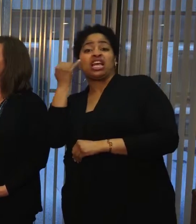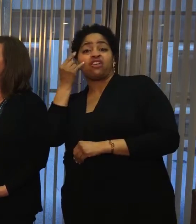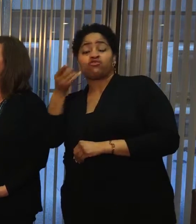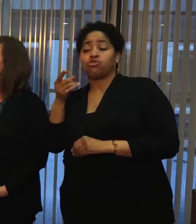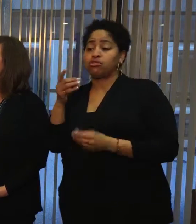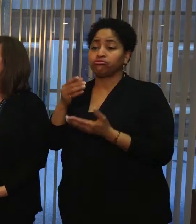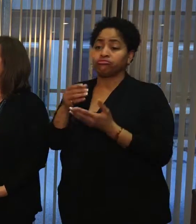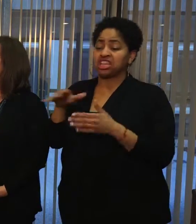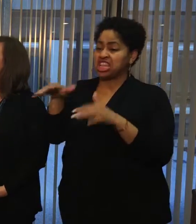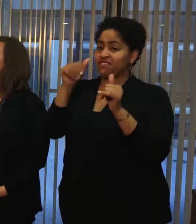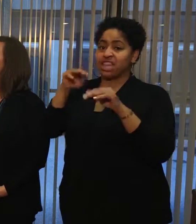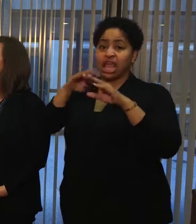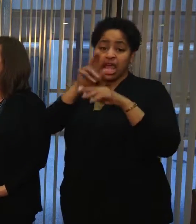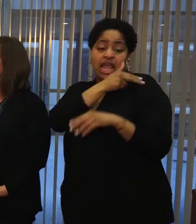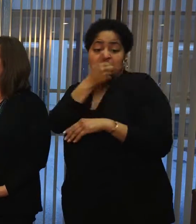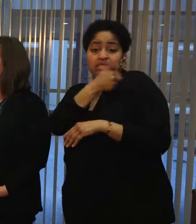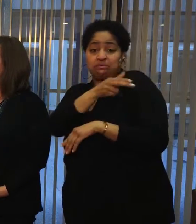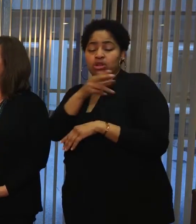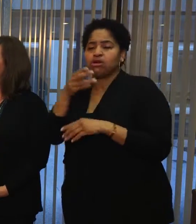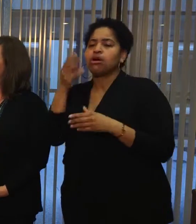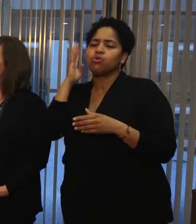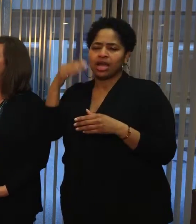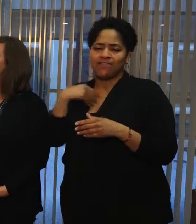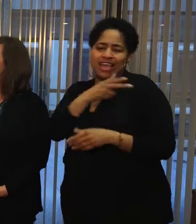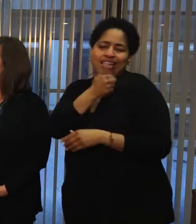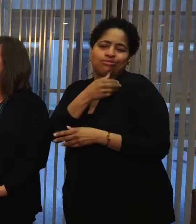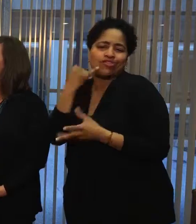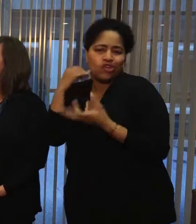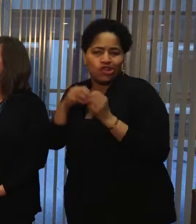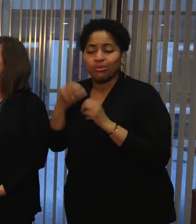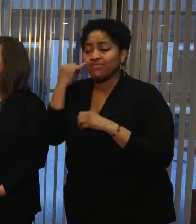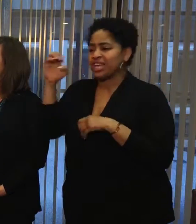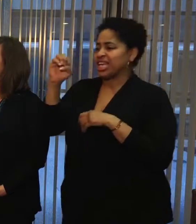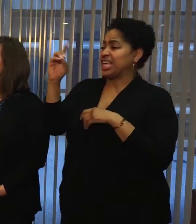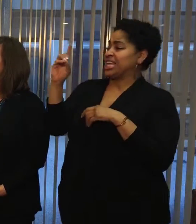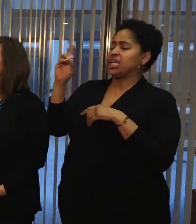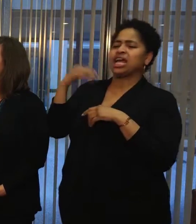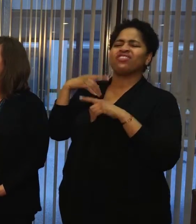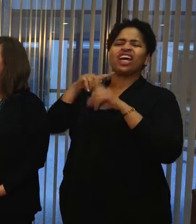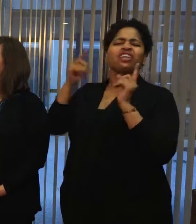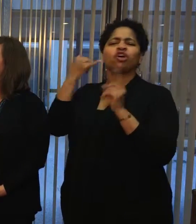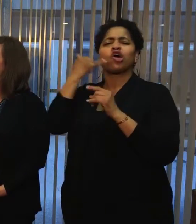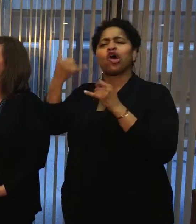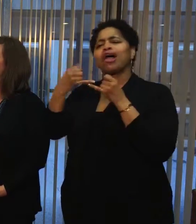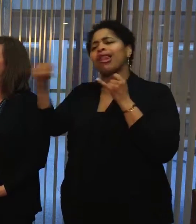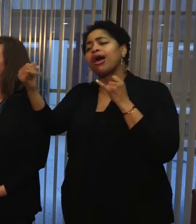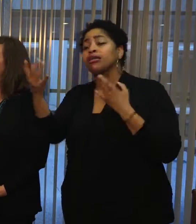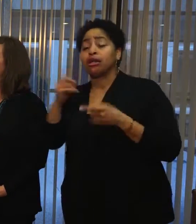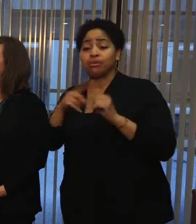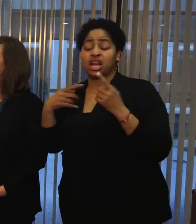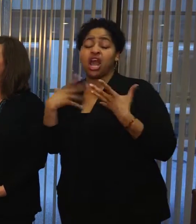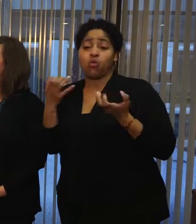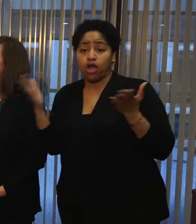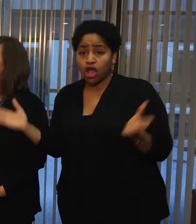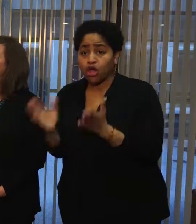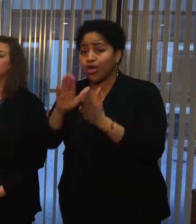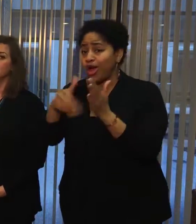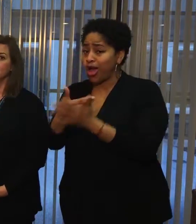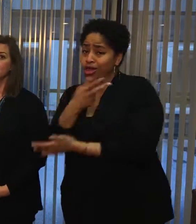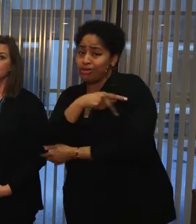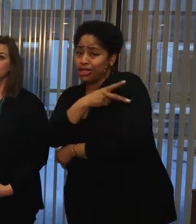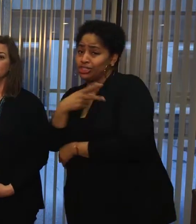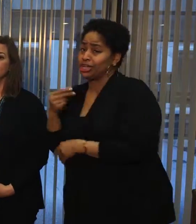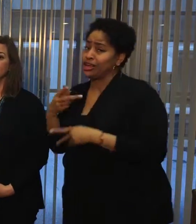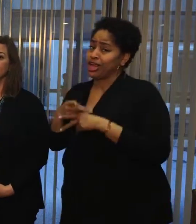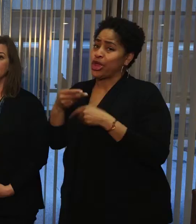you're discharged from one of our hospitals, it will be a hospital-based phone number. If it's an ED, they have a different sort of call line. But I do want to encourage all of our patients